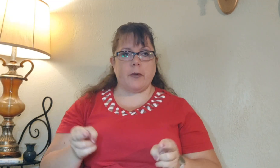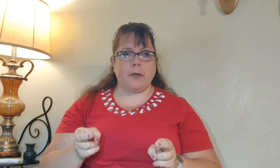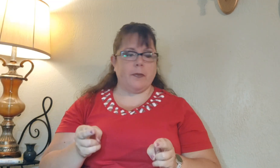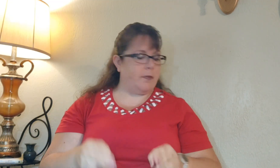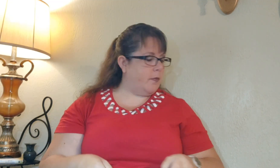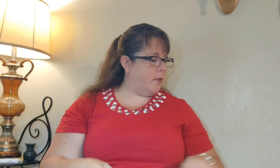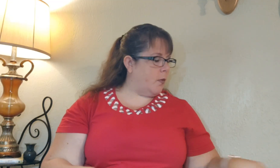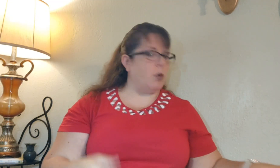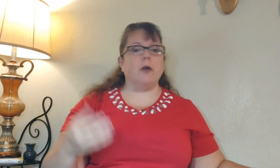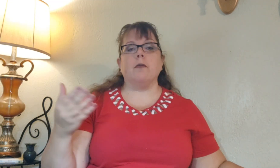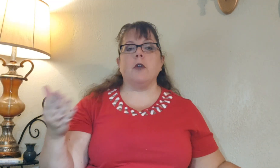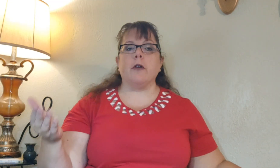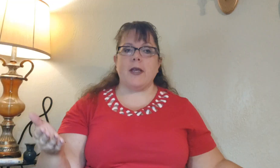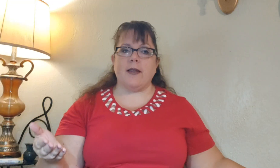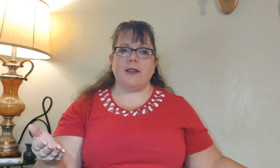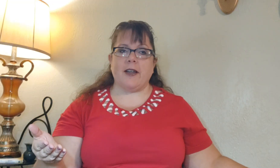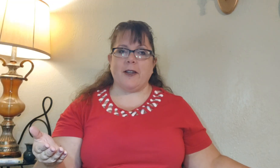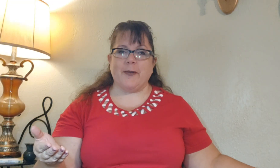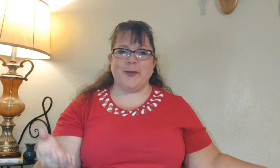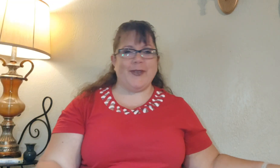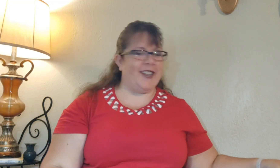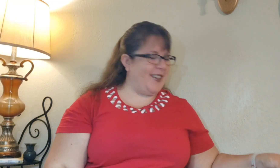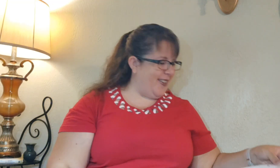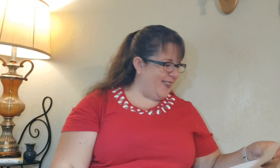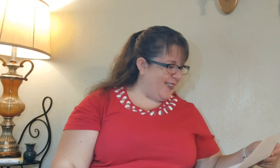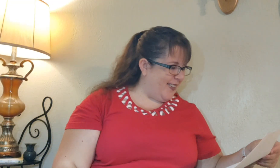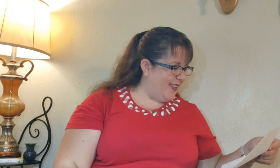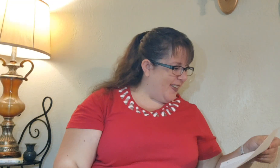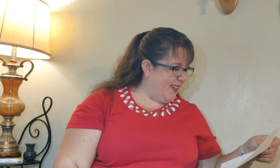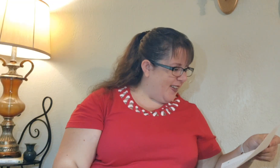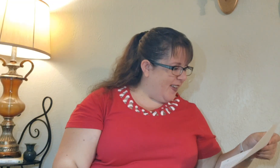room. Well, you don't eat the dining room, but